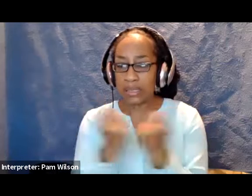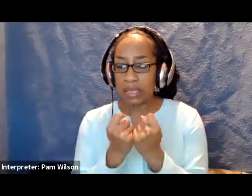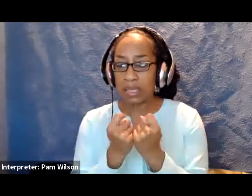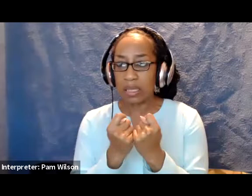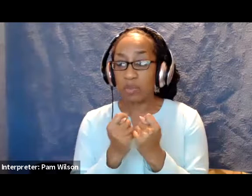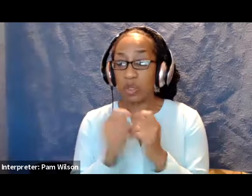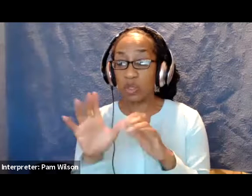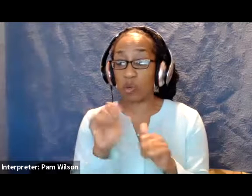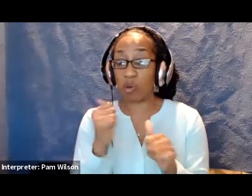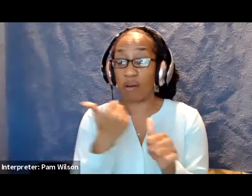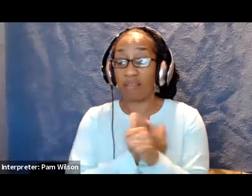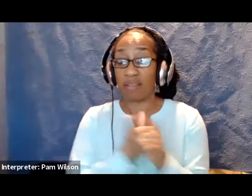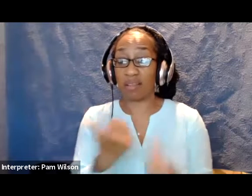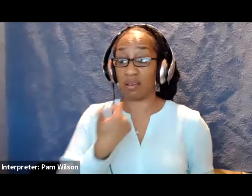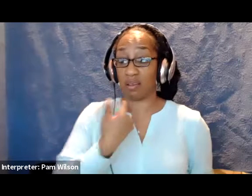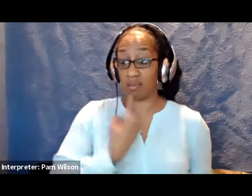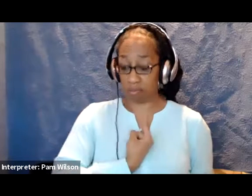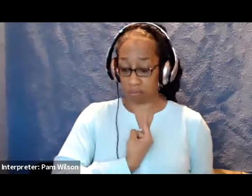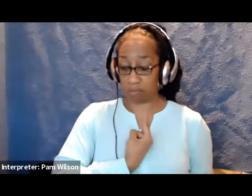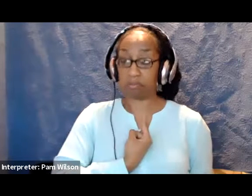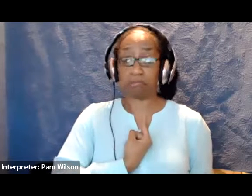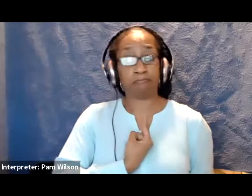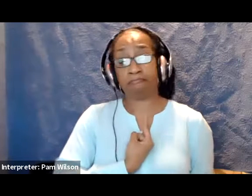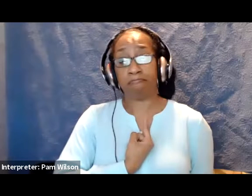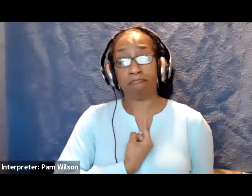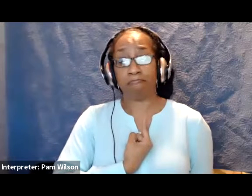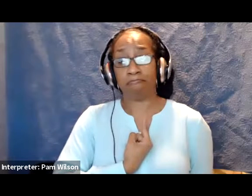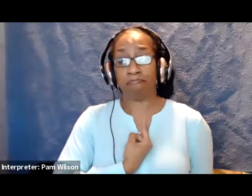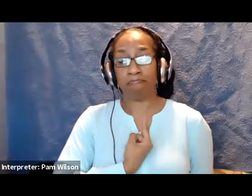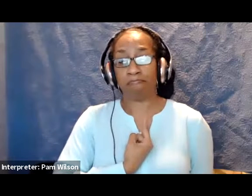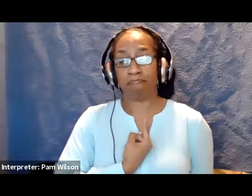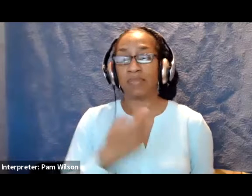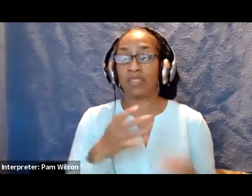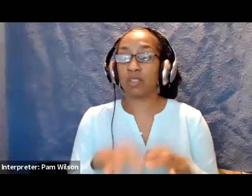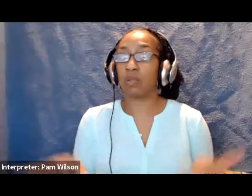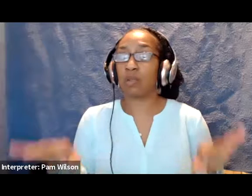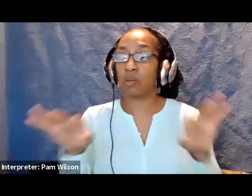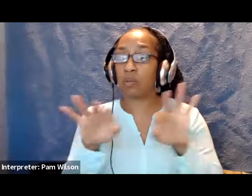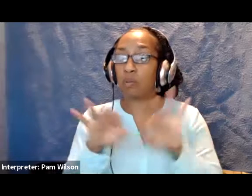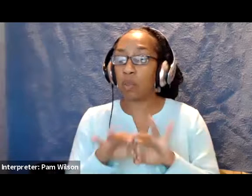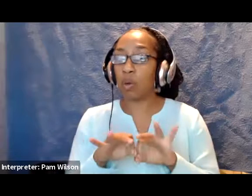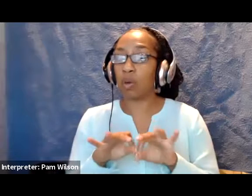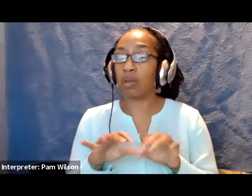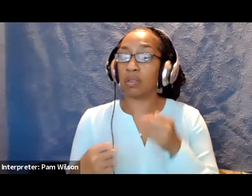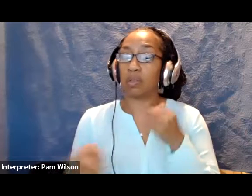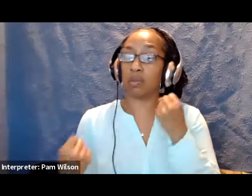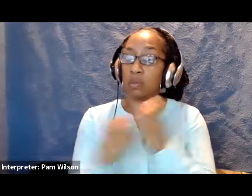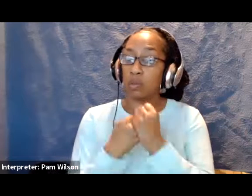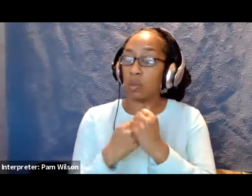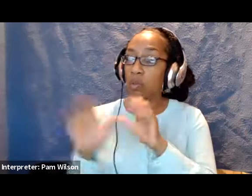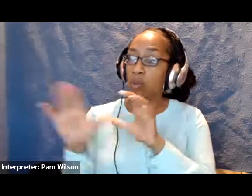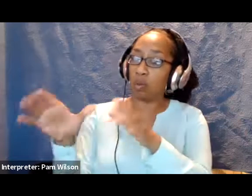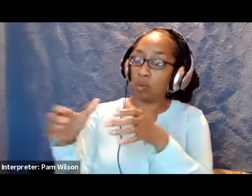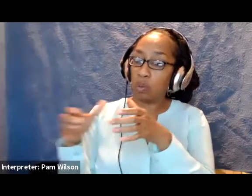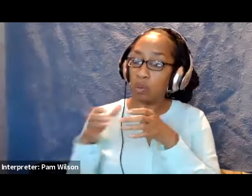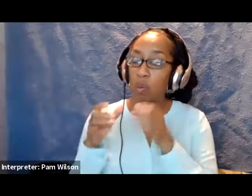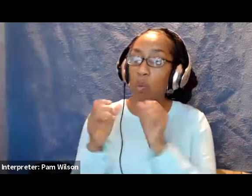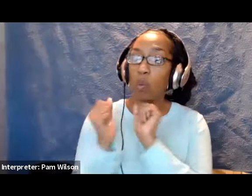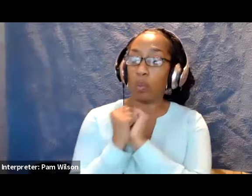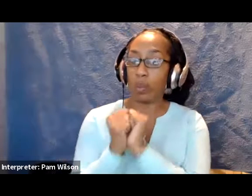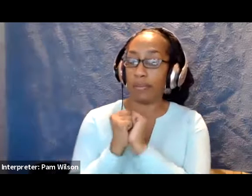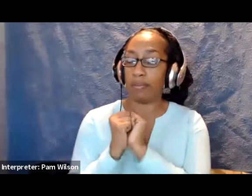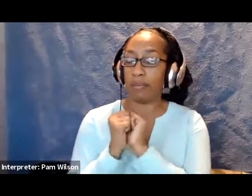of this by yourself. It's really important to have a group behind you. And this